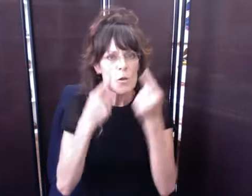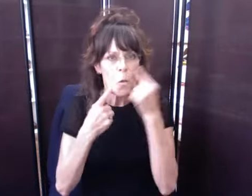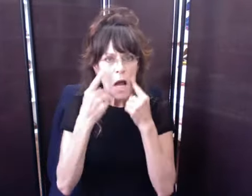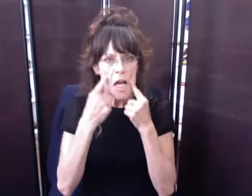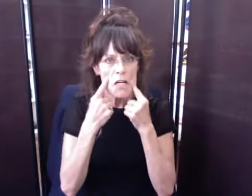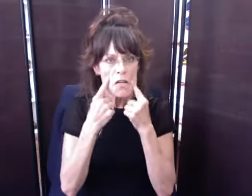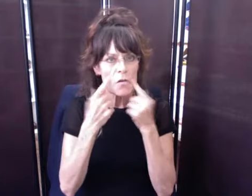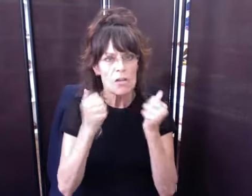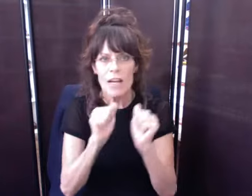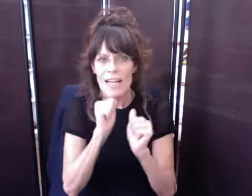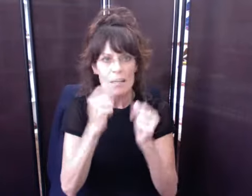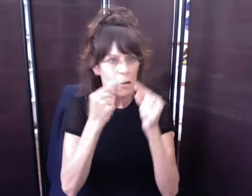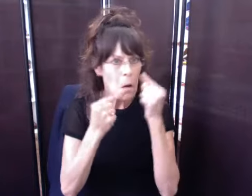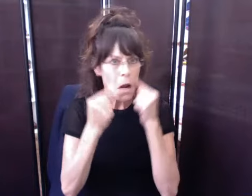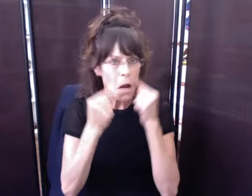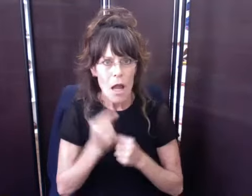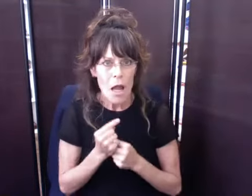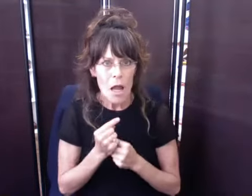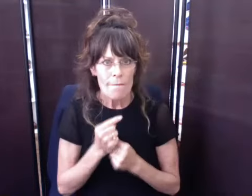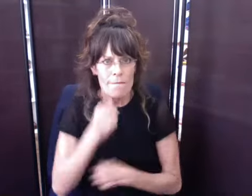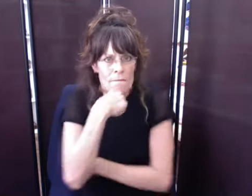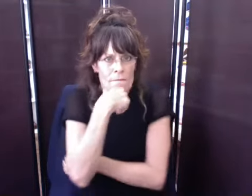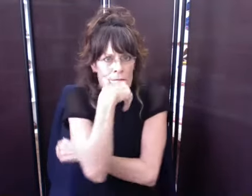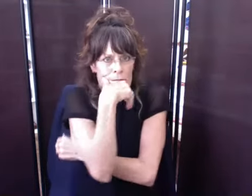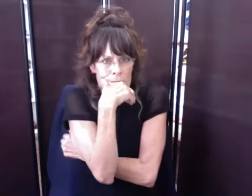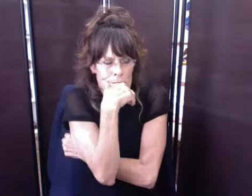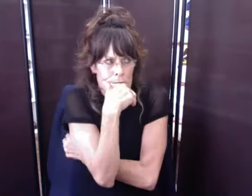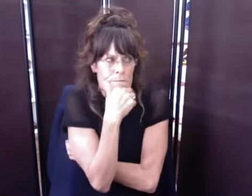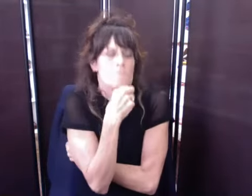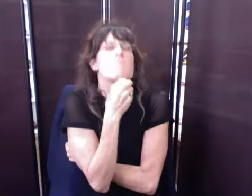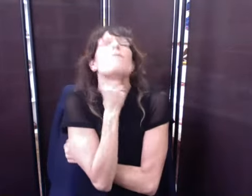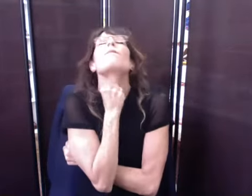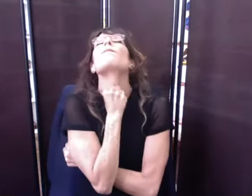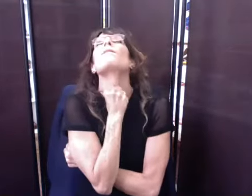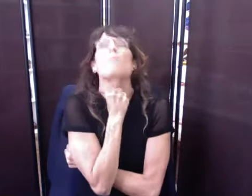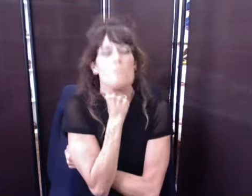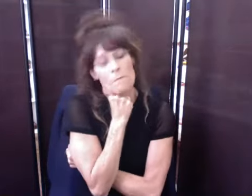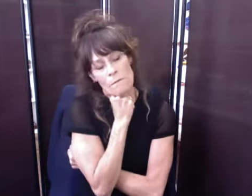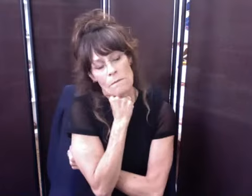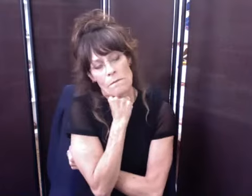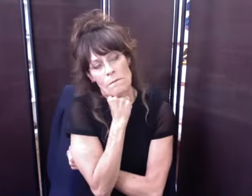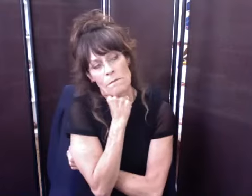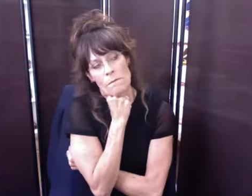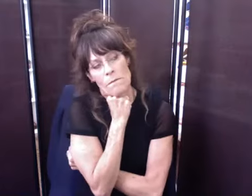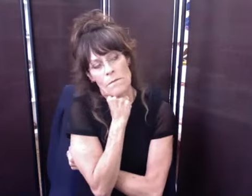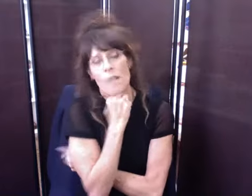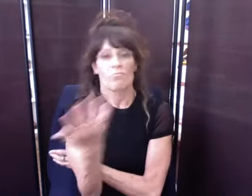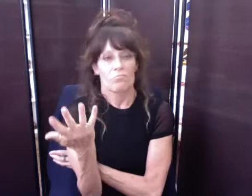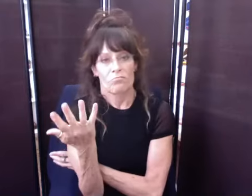that. And I bit my lip really hard. And I said something along the lines of, look, I know I